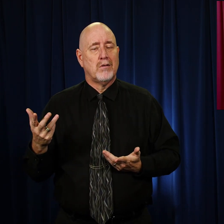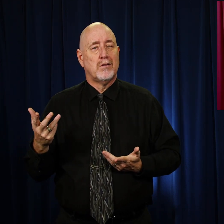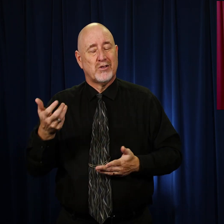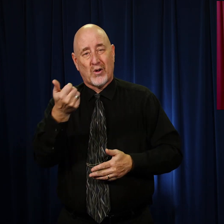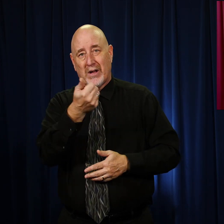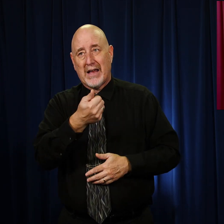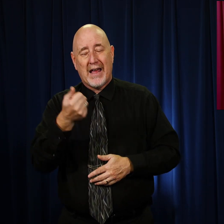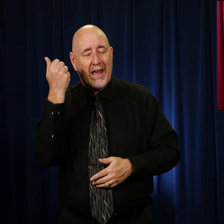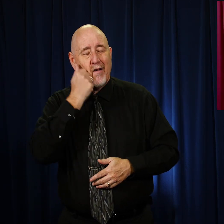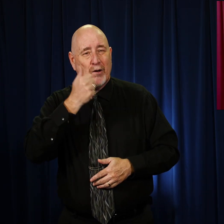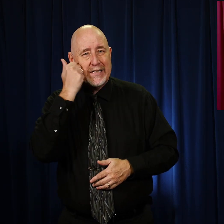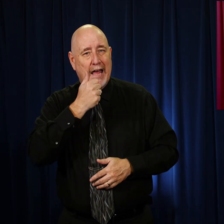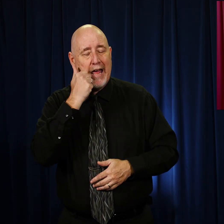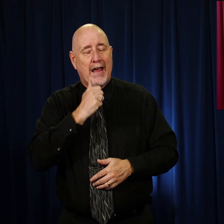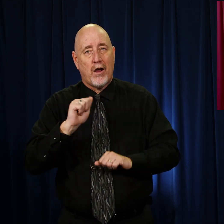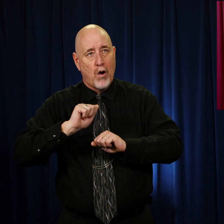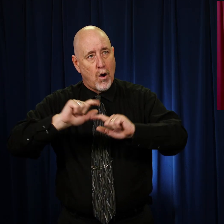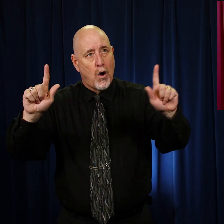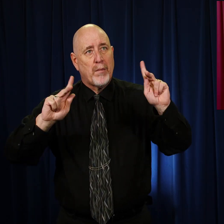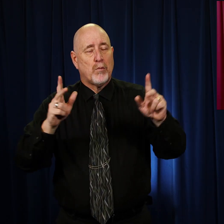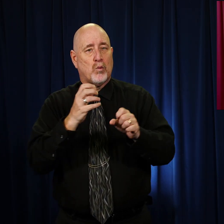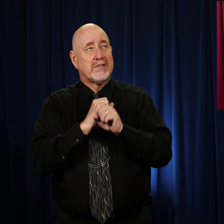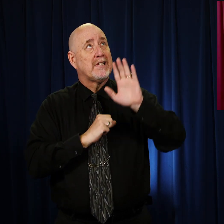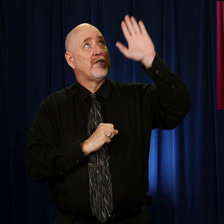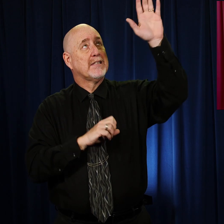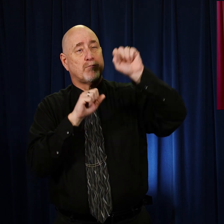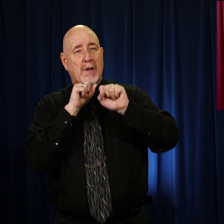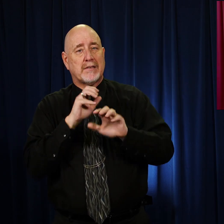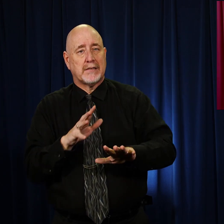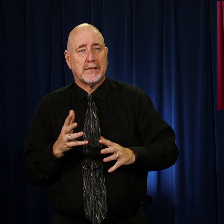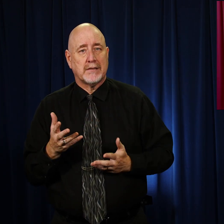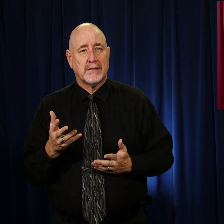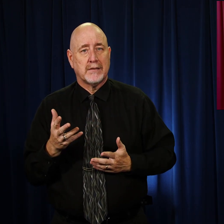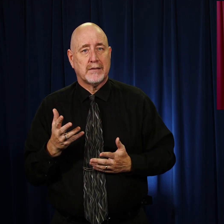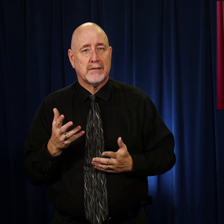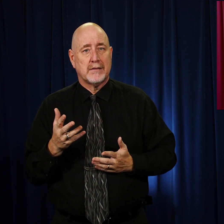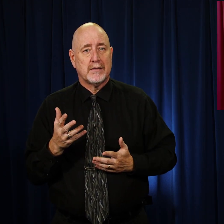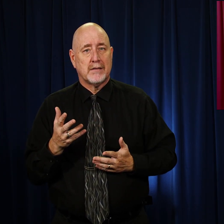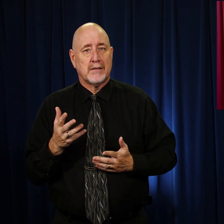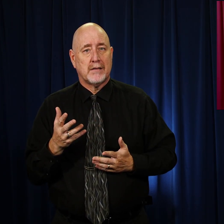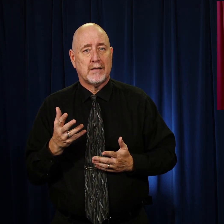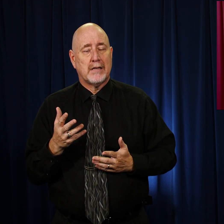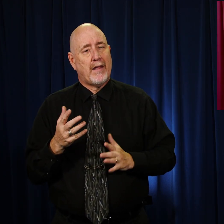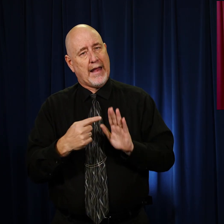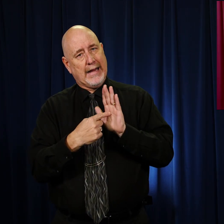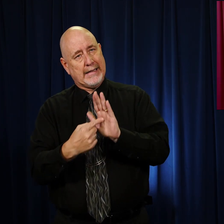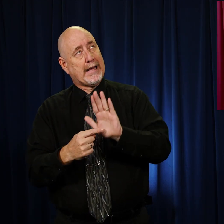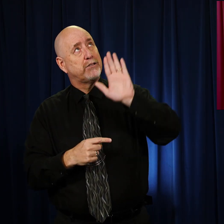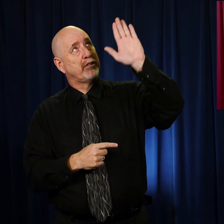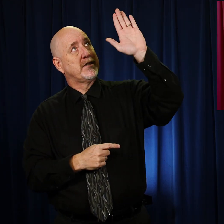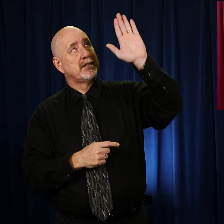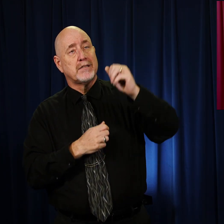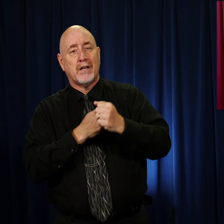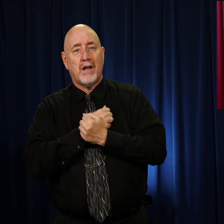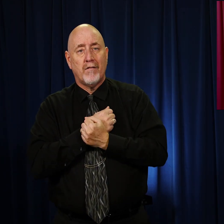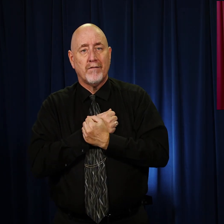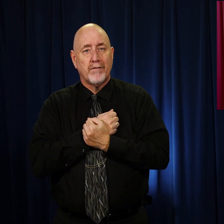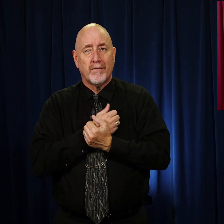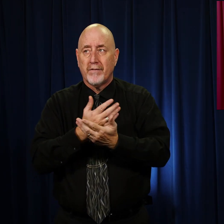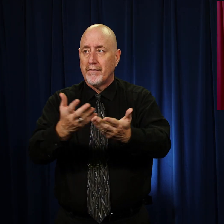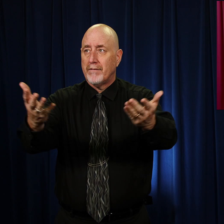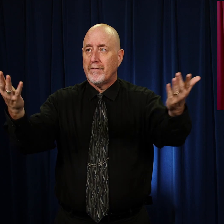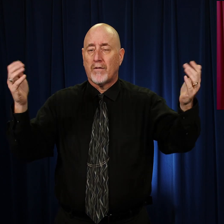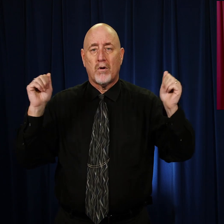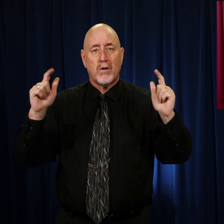every single day, all people receive God's blessings, and that's an indication of God's love